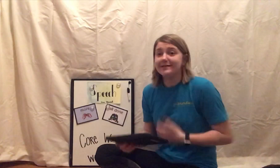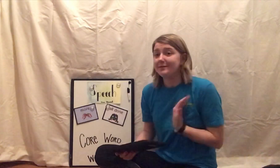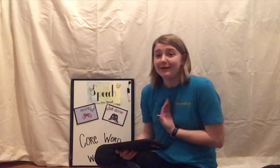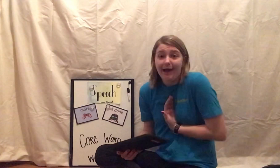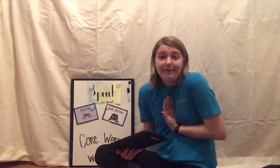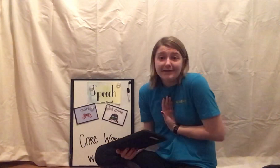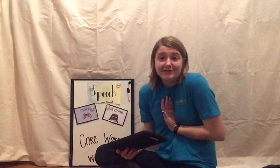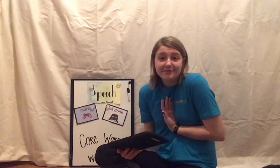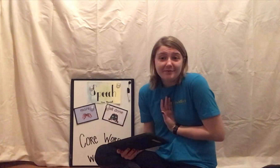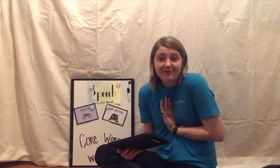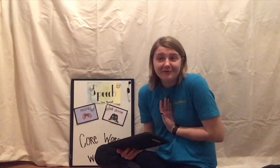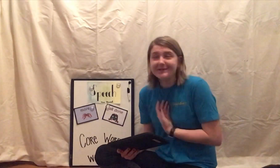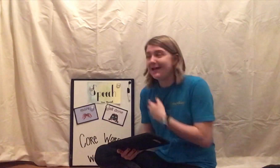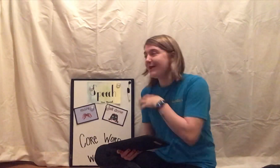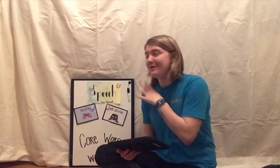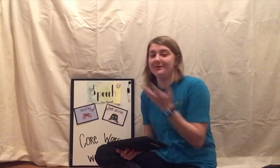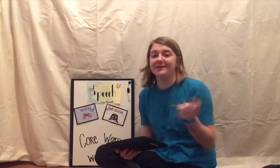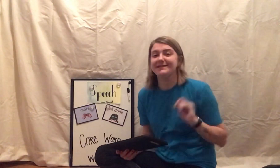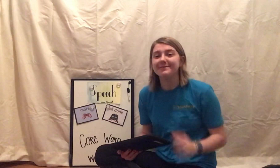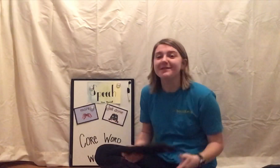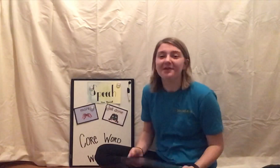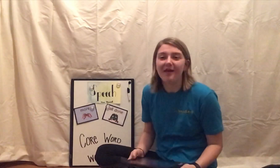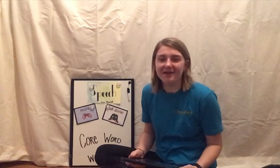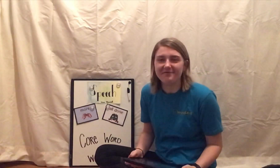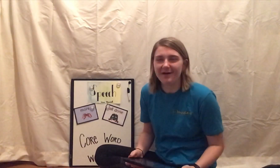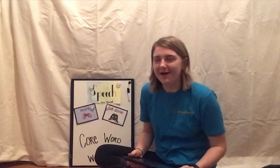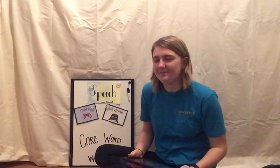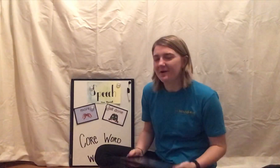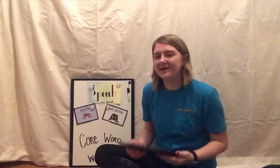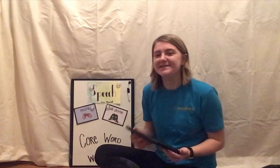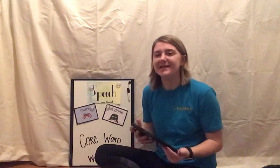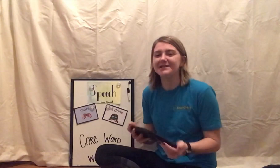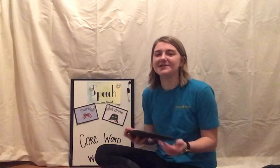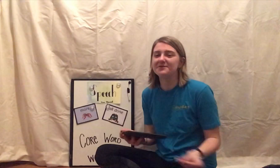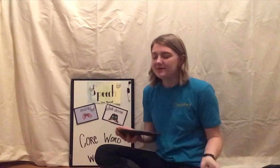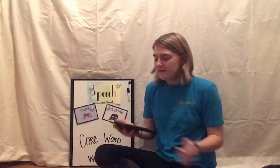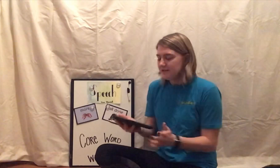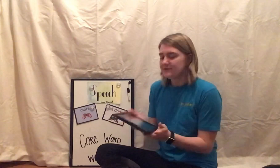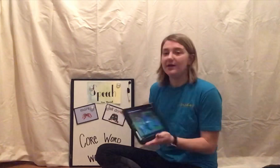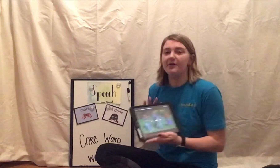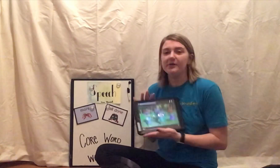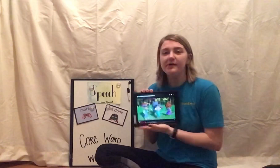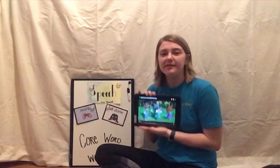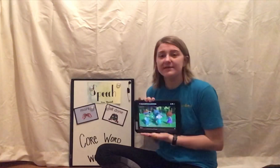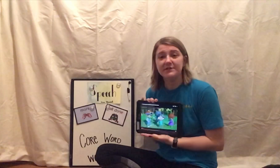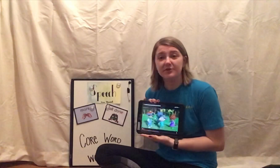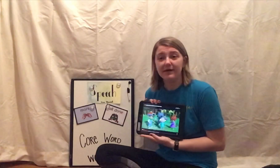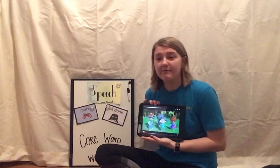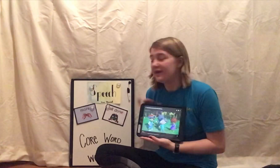something I like to do in my free time. I know that it's something that a lot of our kids like to do. So this is a great way to be